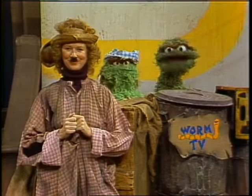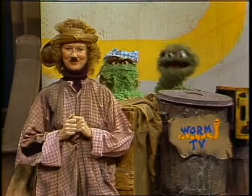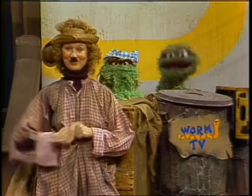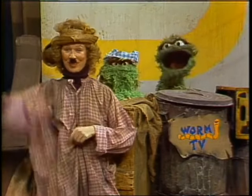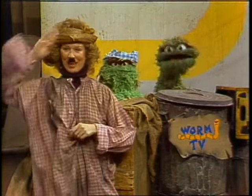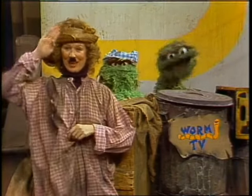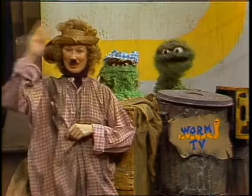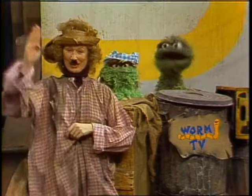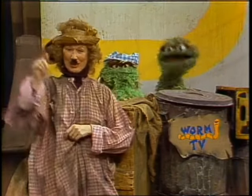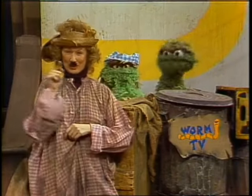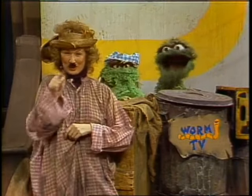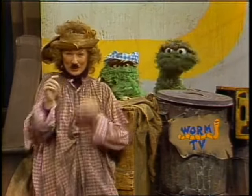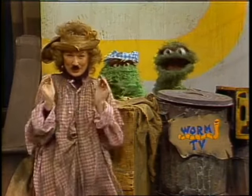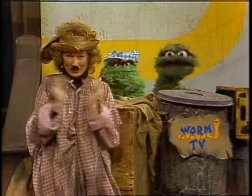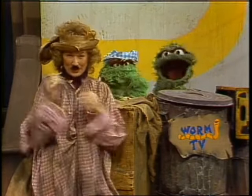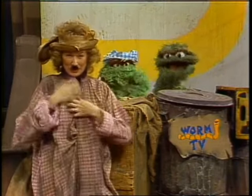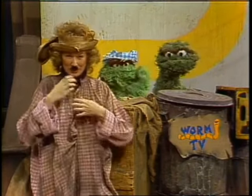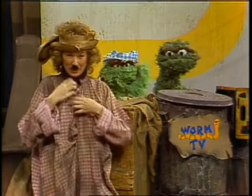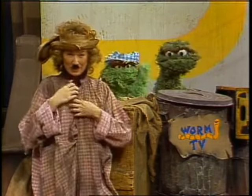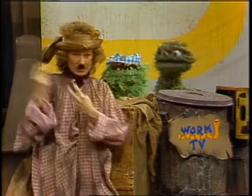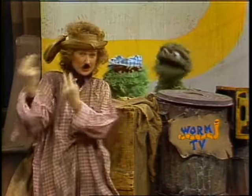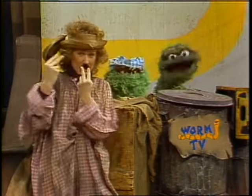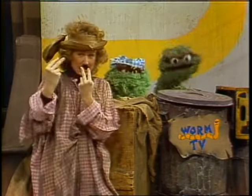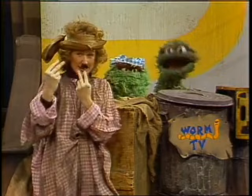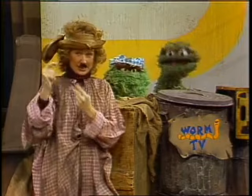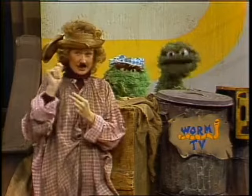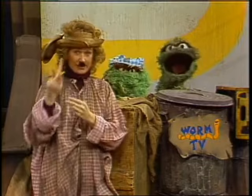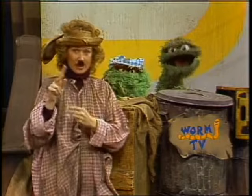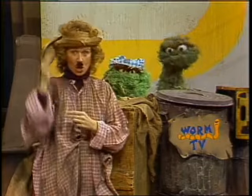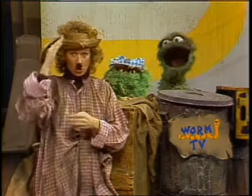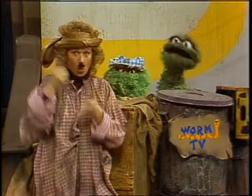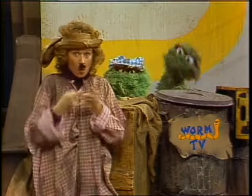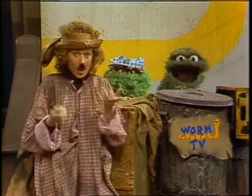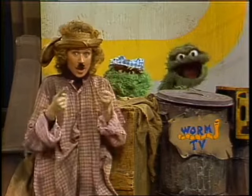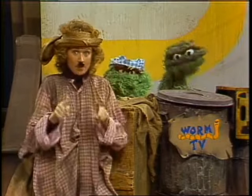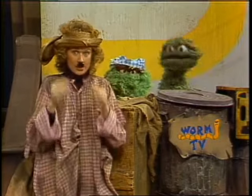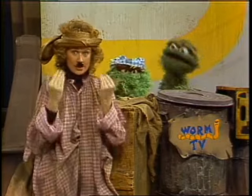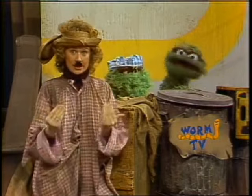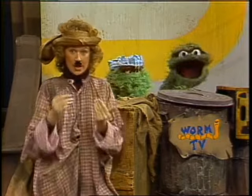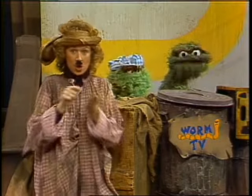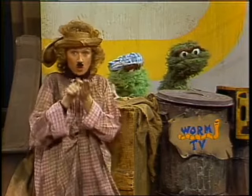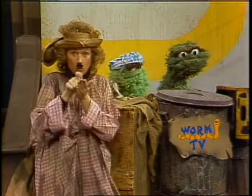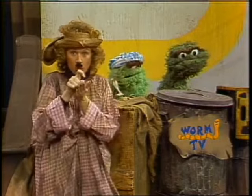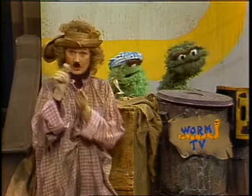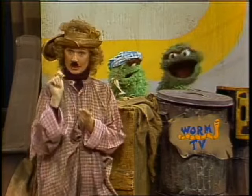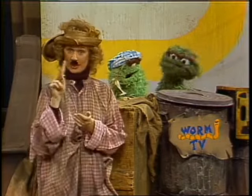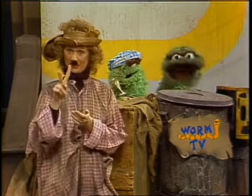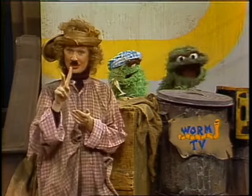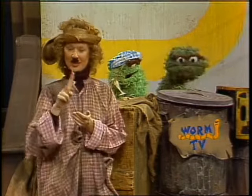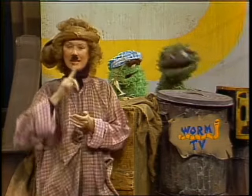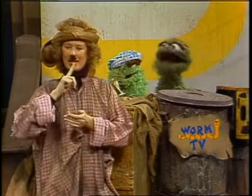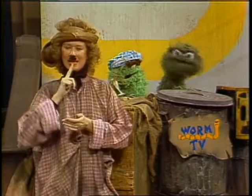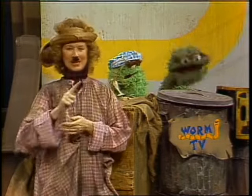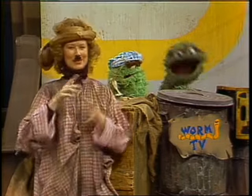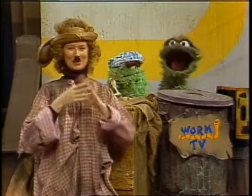Hello, all you little grouches out there. You know what time it is on Worm TV? Why, it's story